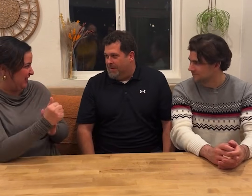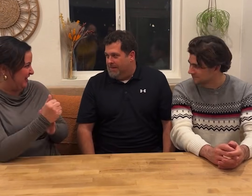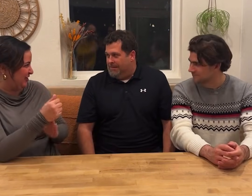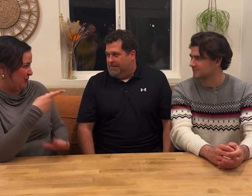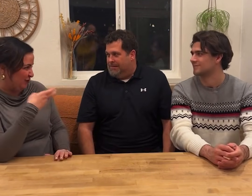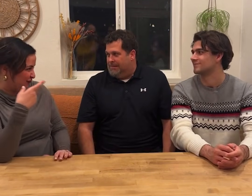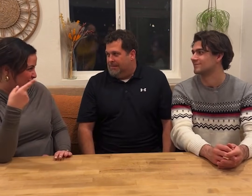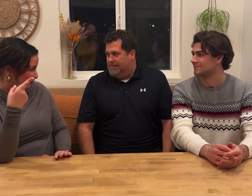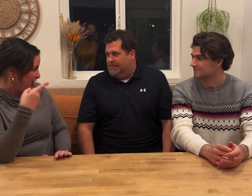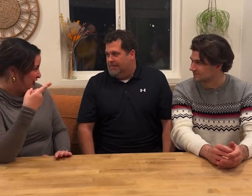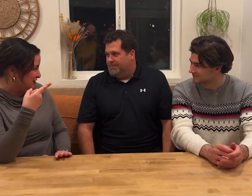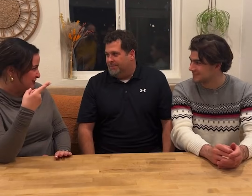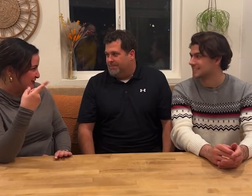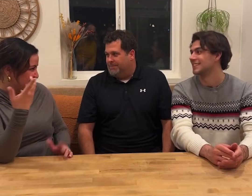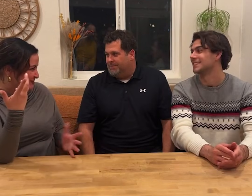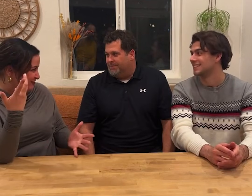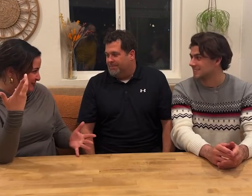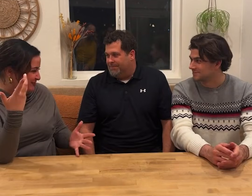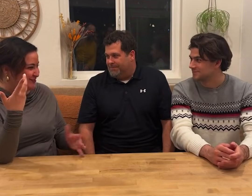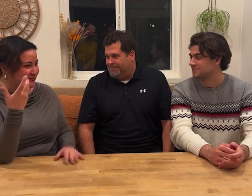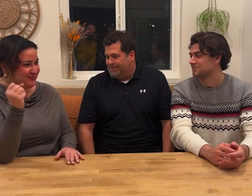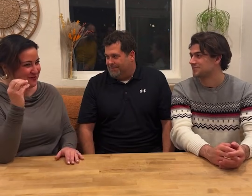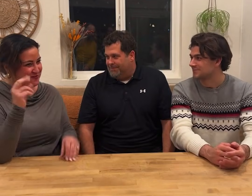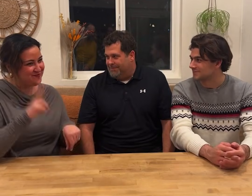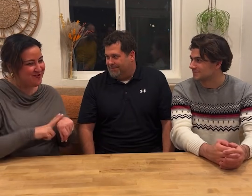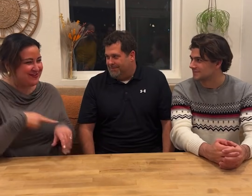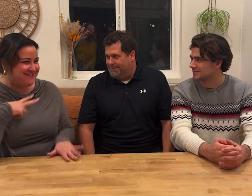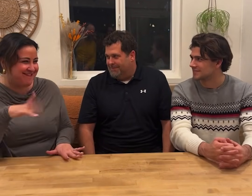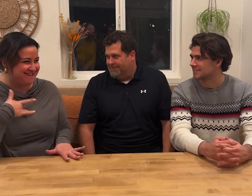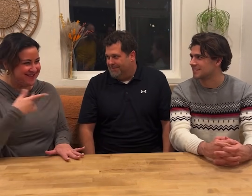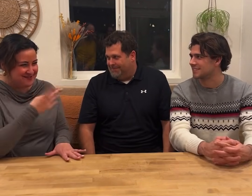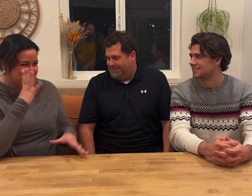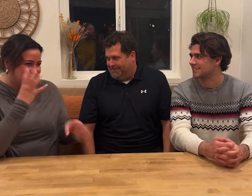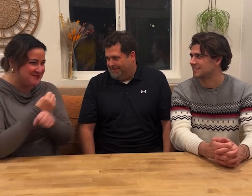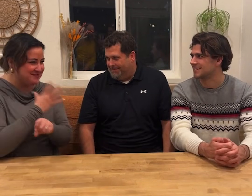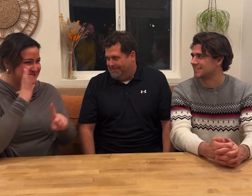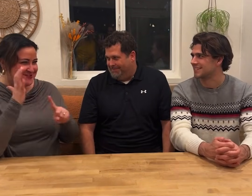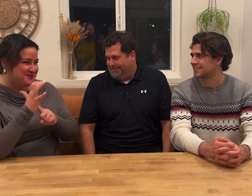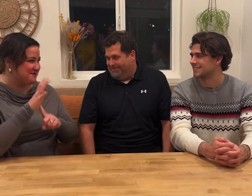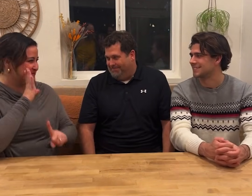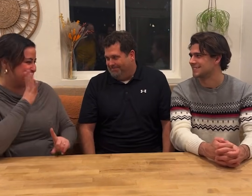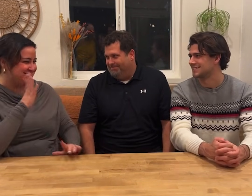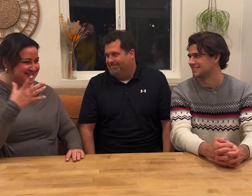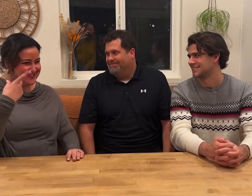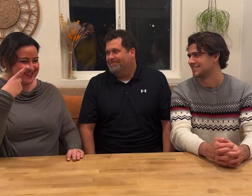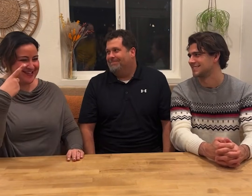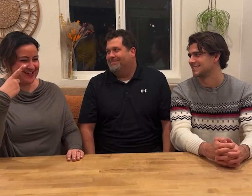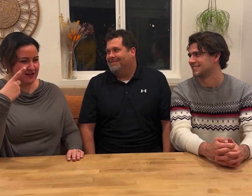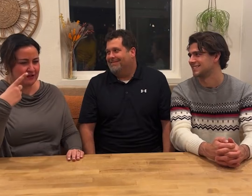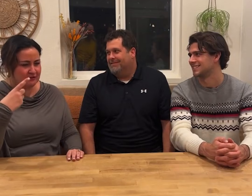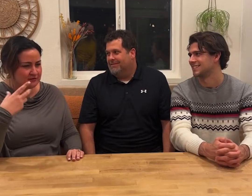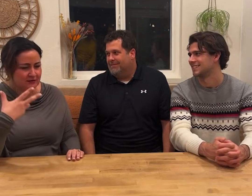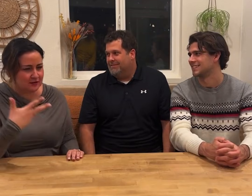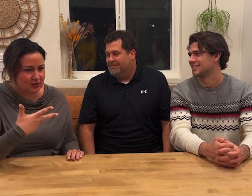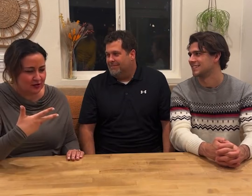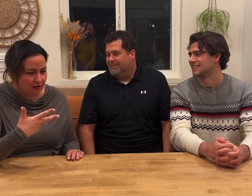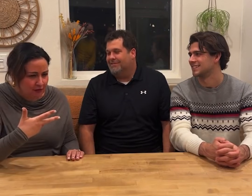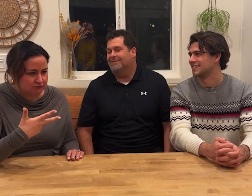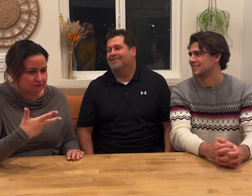shows, I mean, you guys were leading, you guys were first. So of course the feeling was, they're gonna be champions, they're gonna